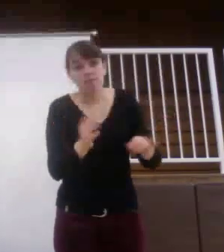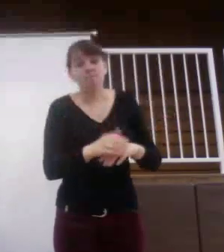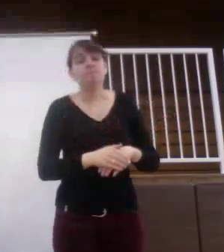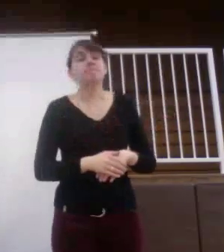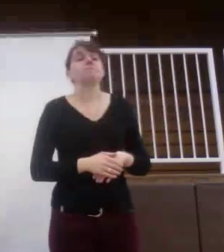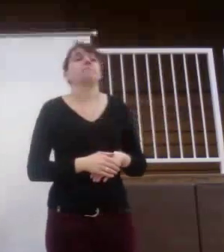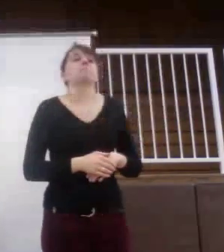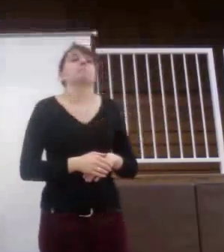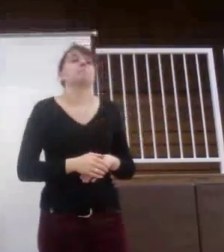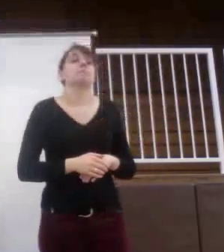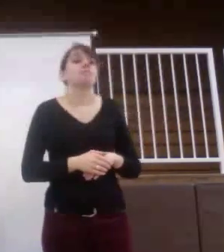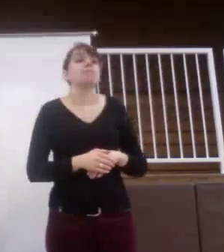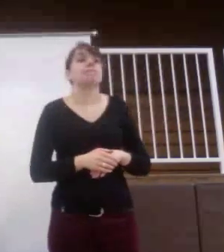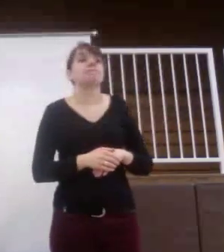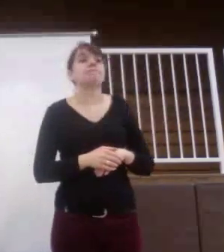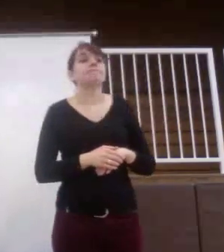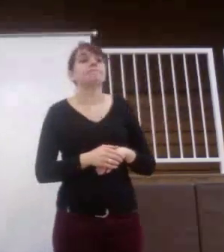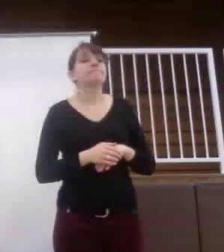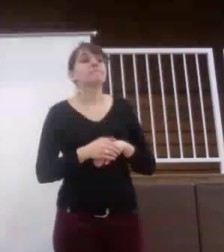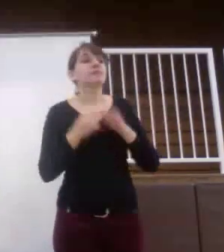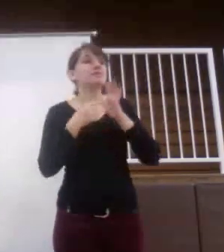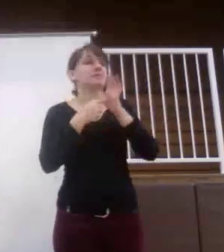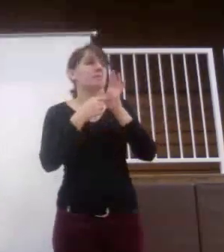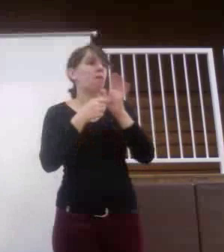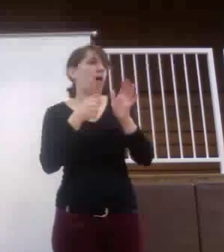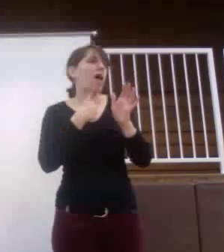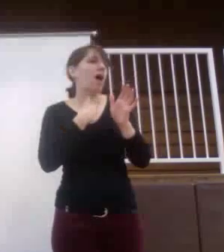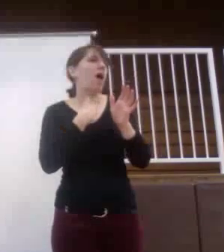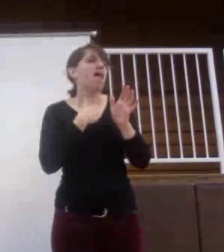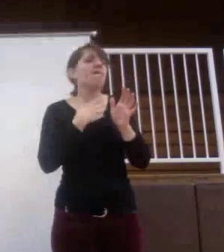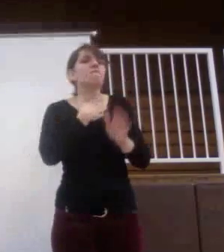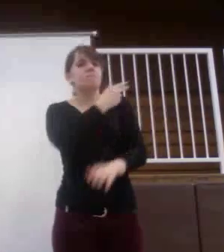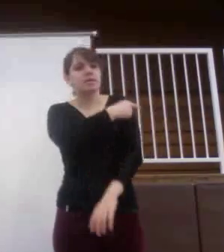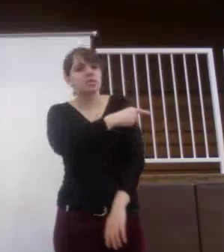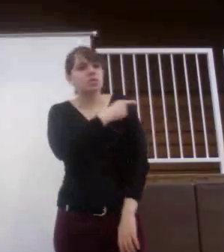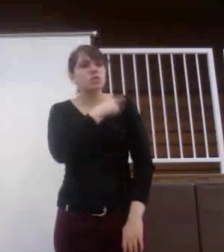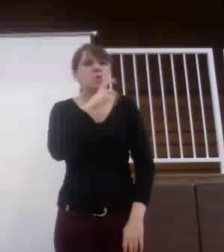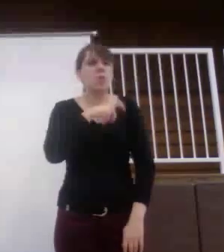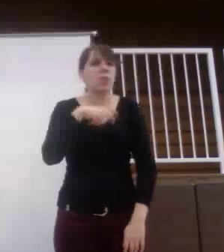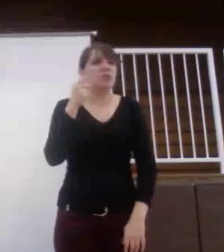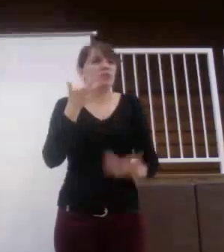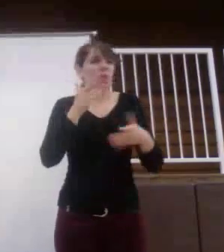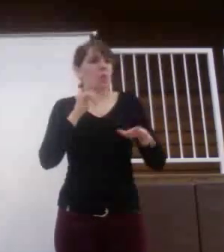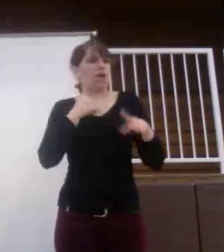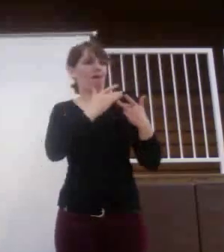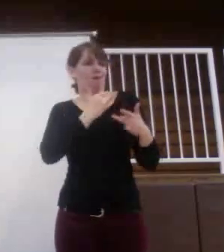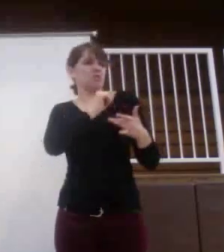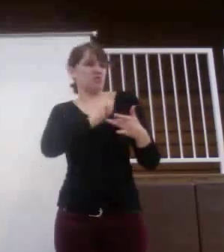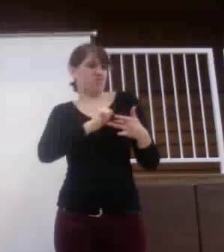mentioned, I've had older patients who refuse valve surgery